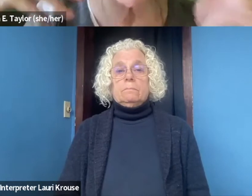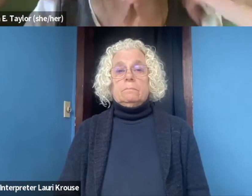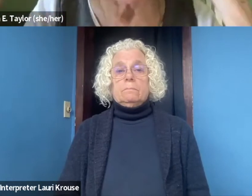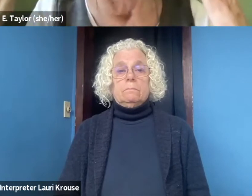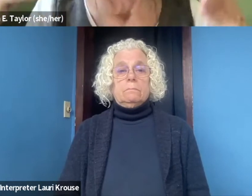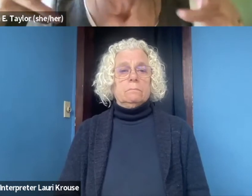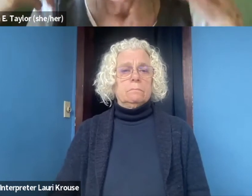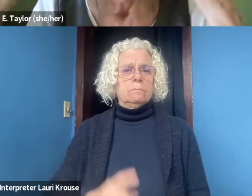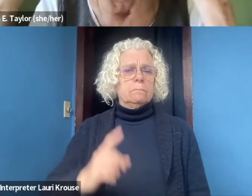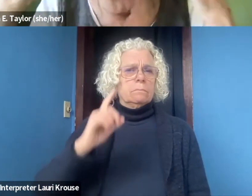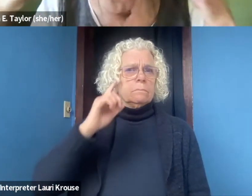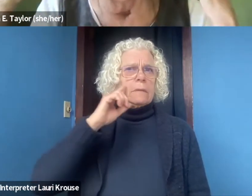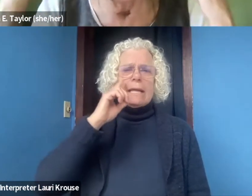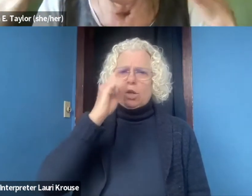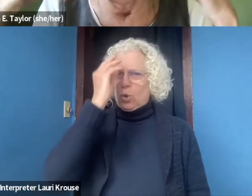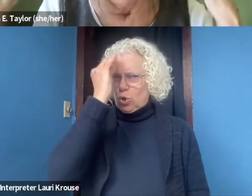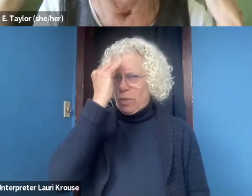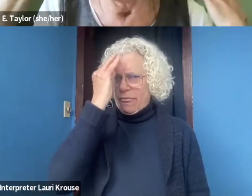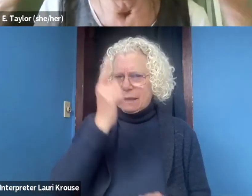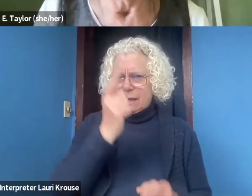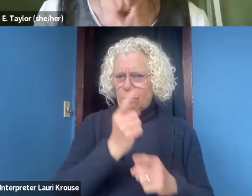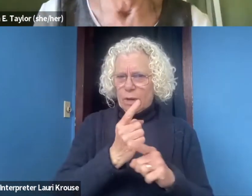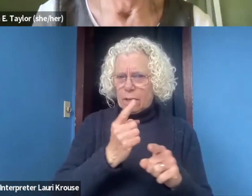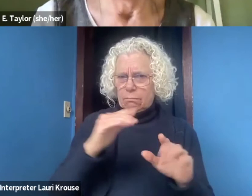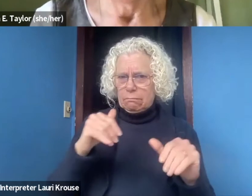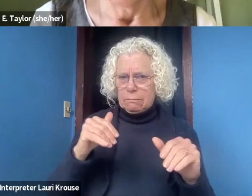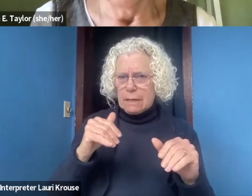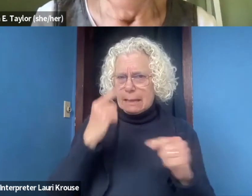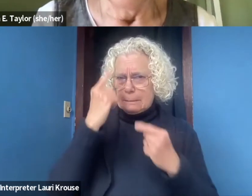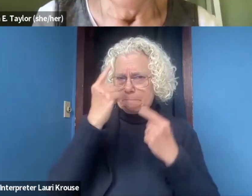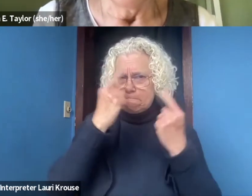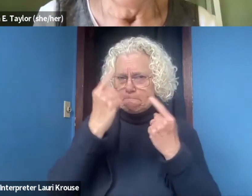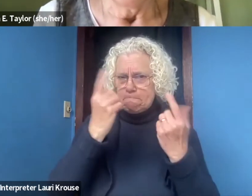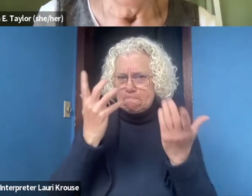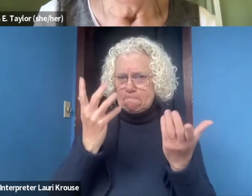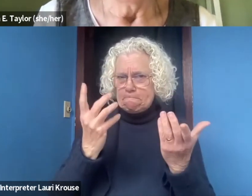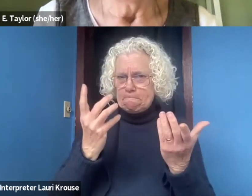You're musing. I know. You're thinking about it.